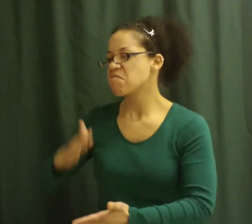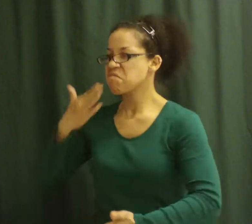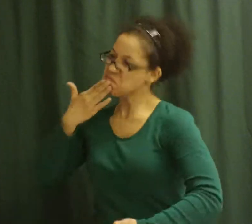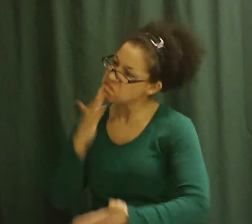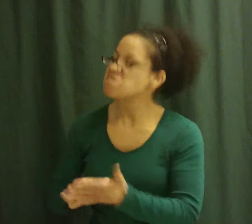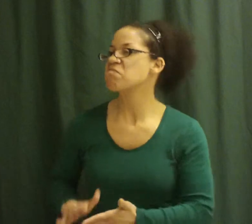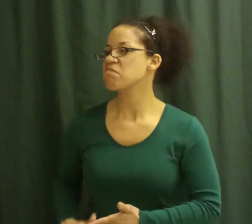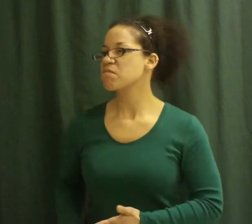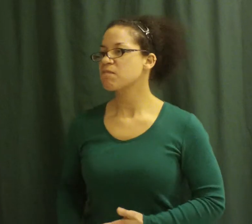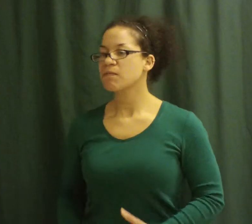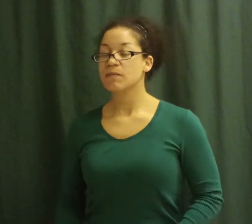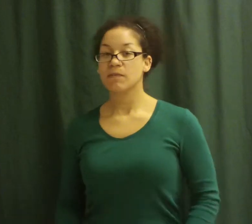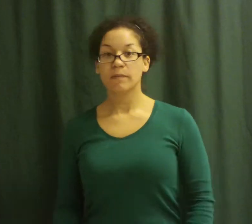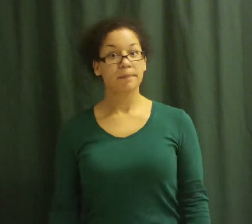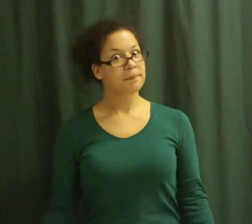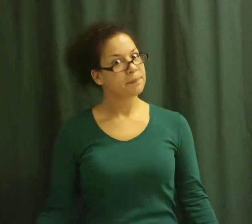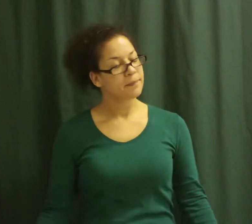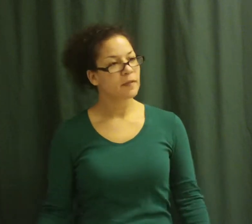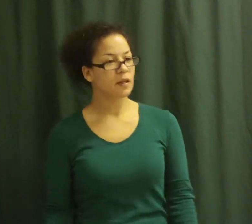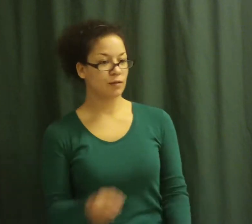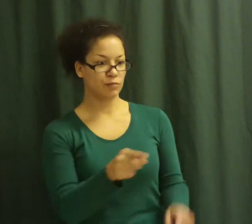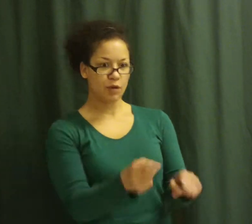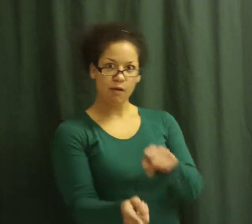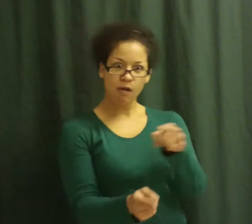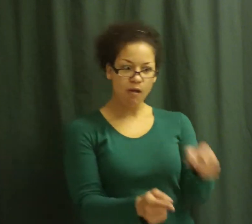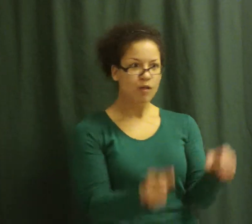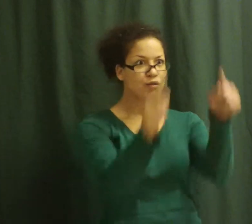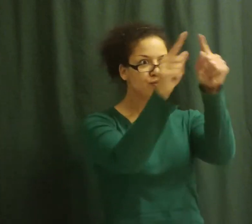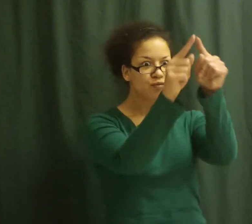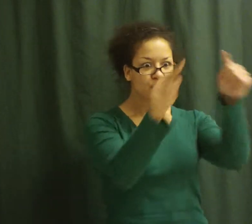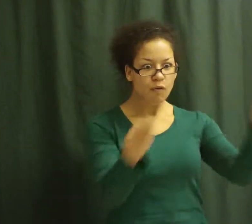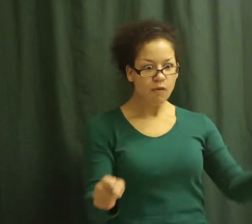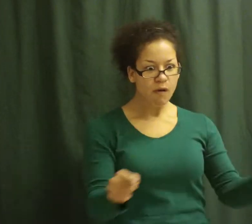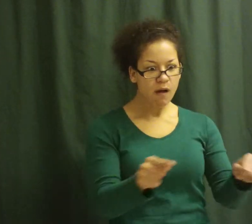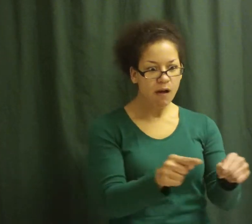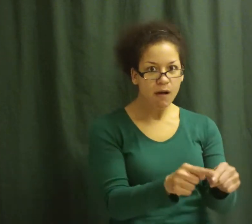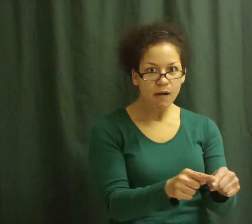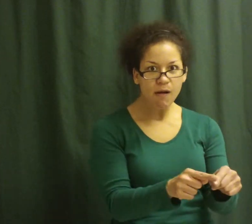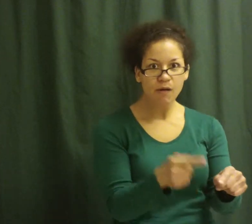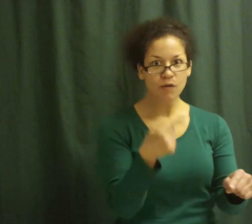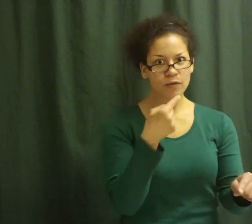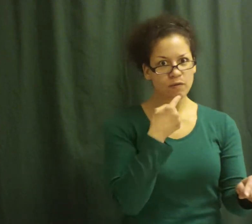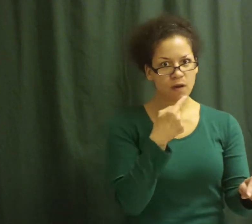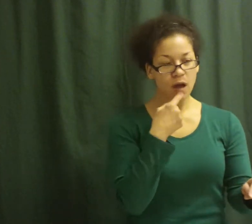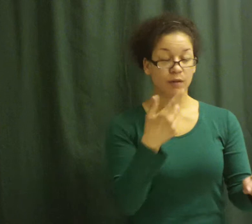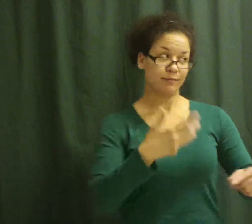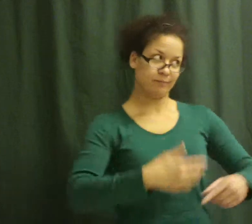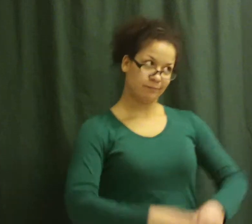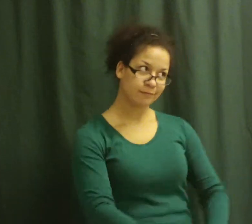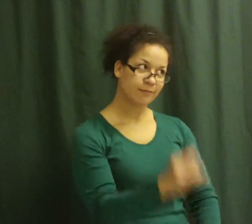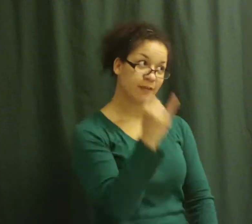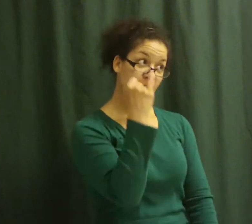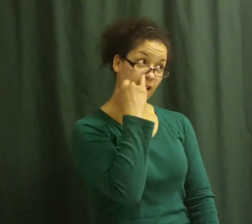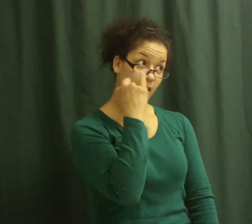The triangles say this: if you want to be smart and beautiful and